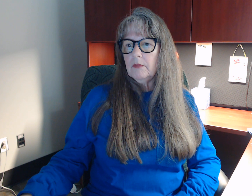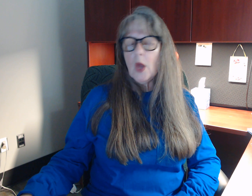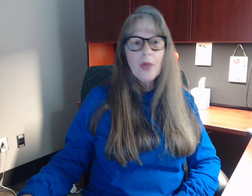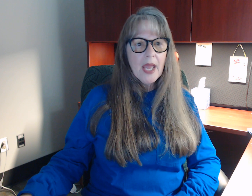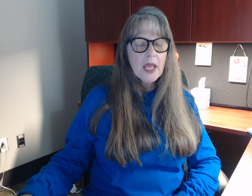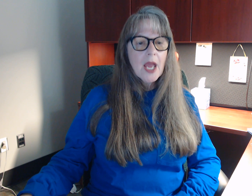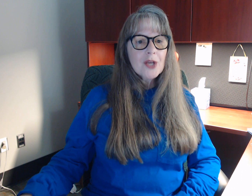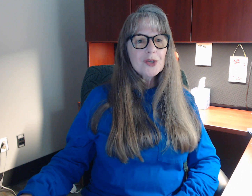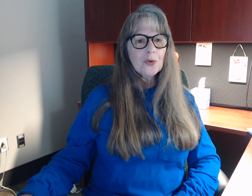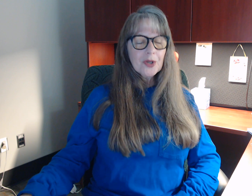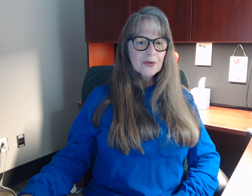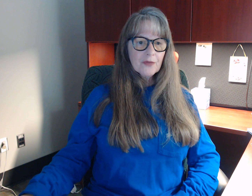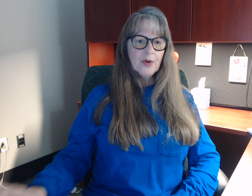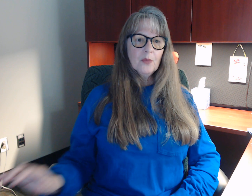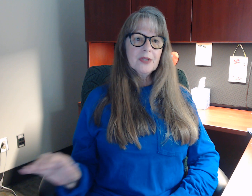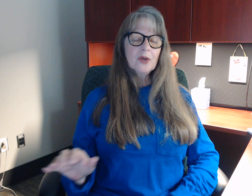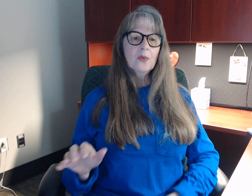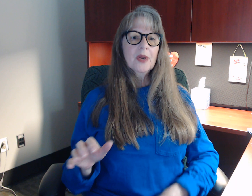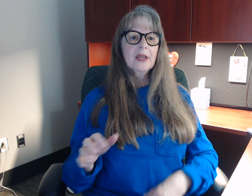Okay, so here's a fun one. So